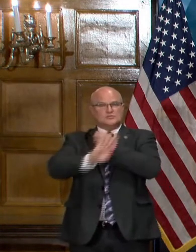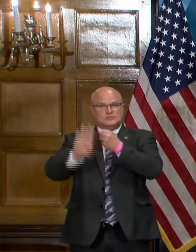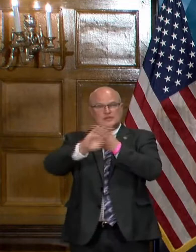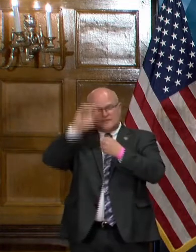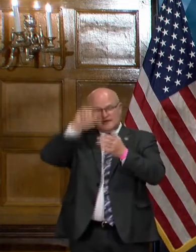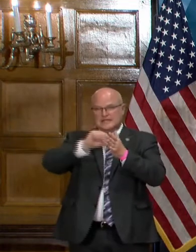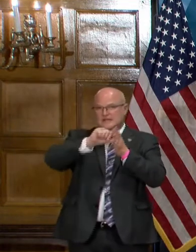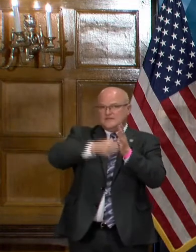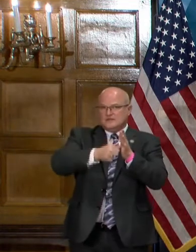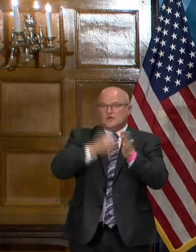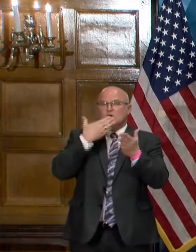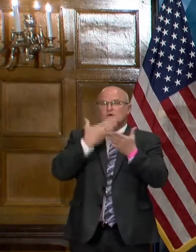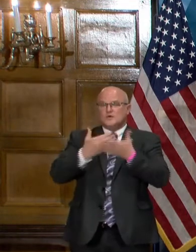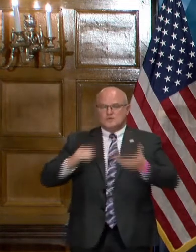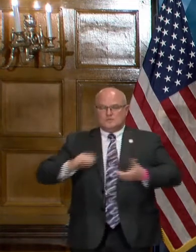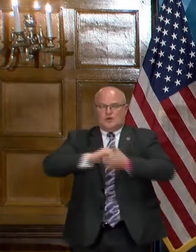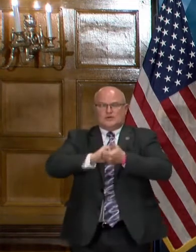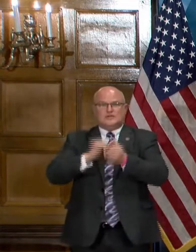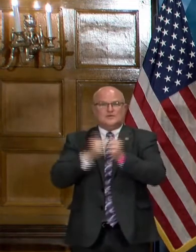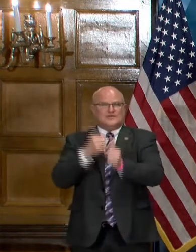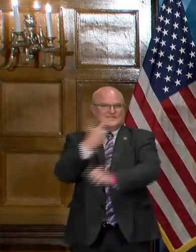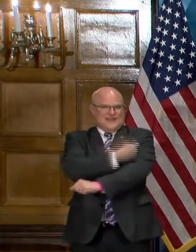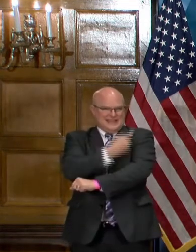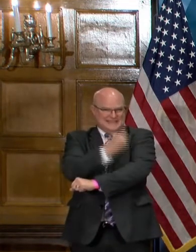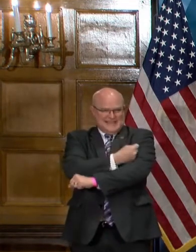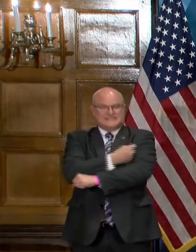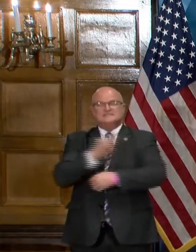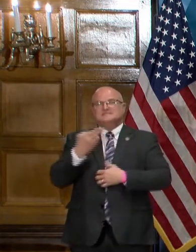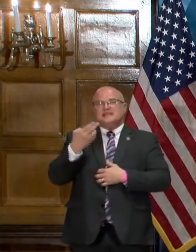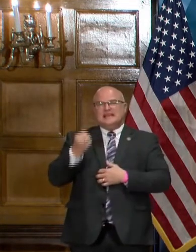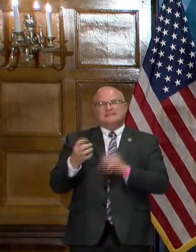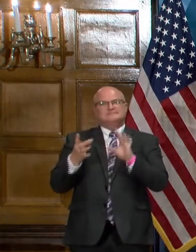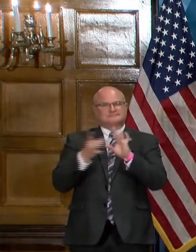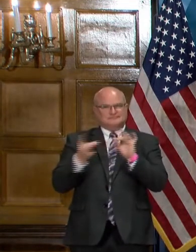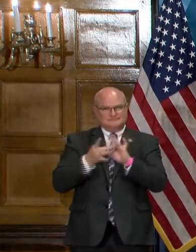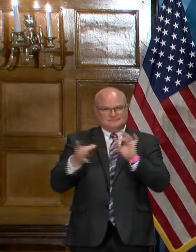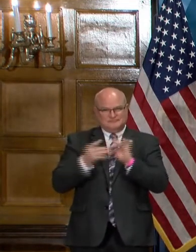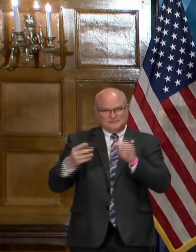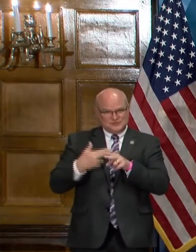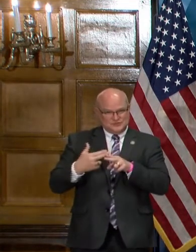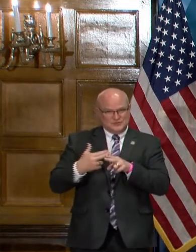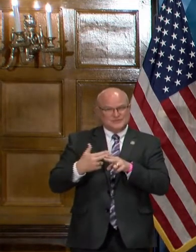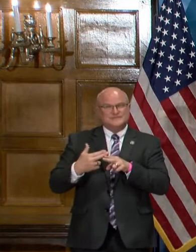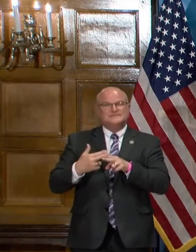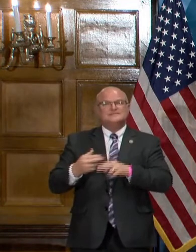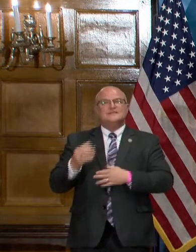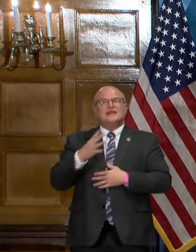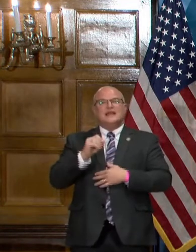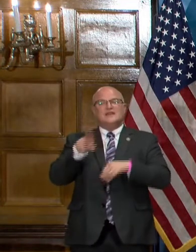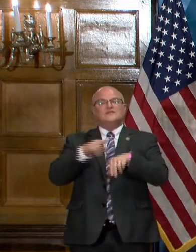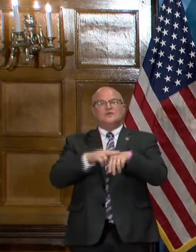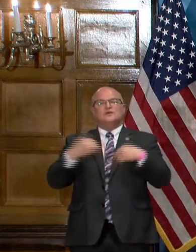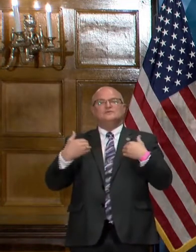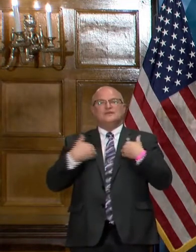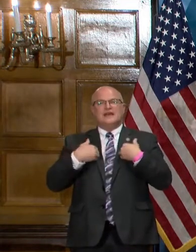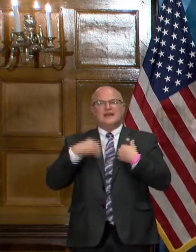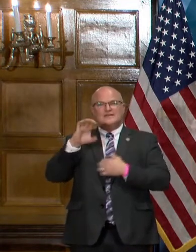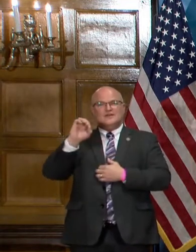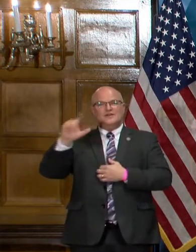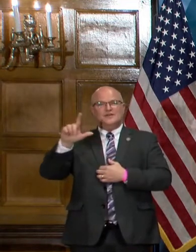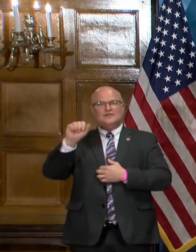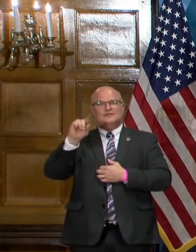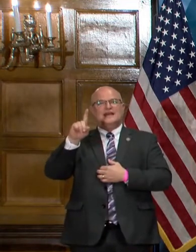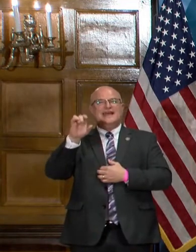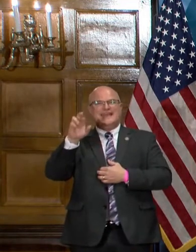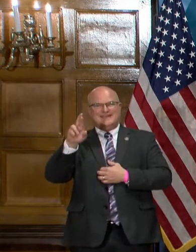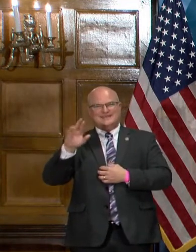on a good partnership on vaccination that he will talk about shortly. And of course we have Colonel